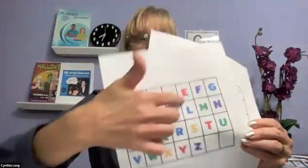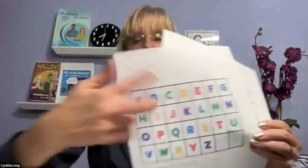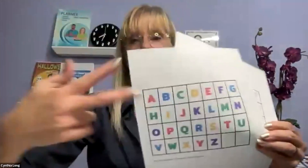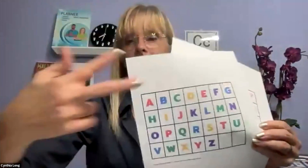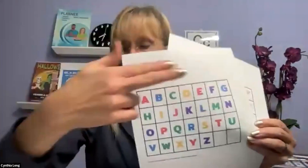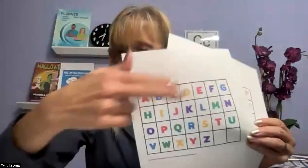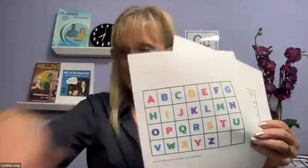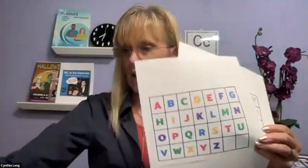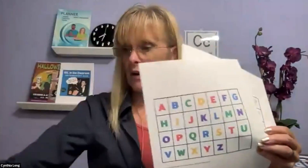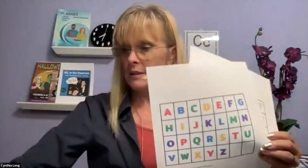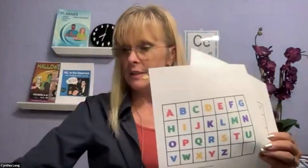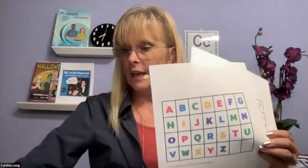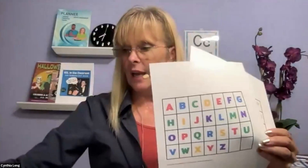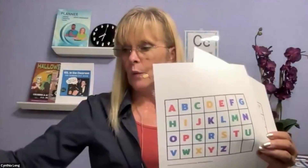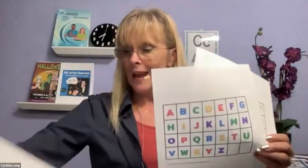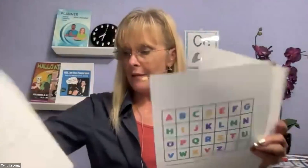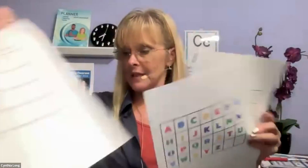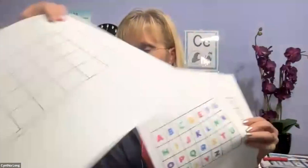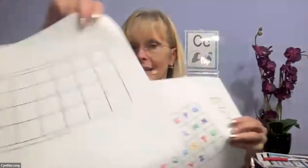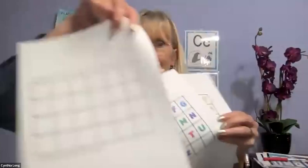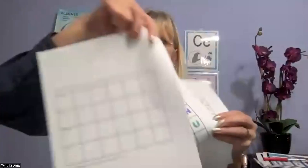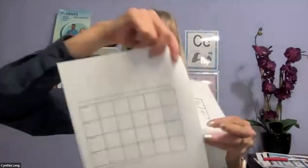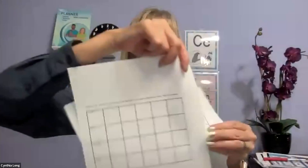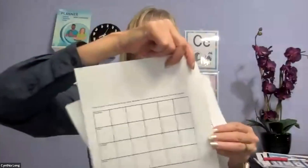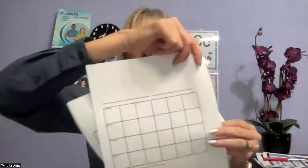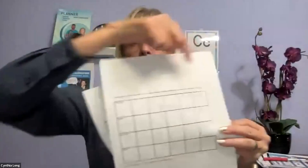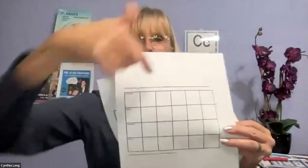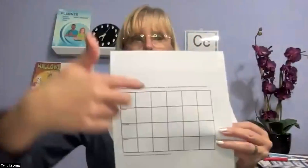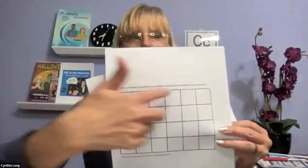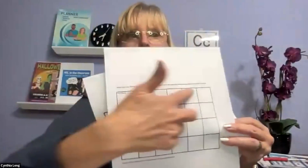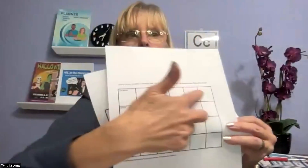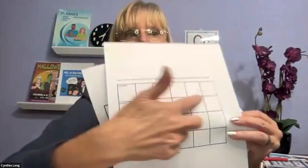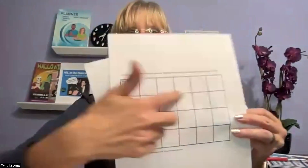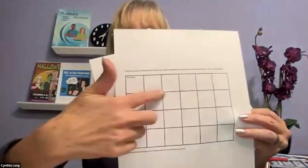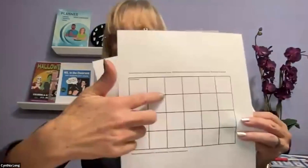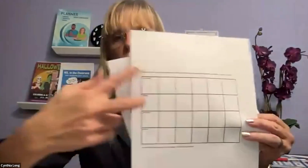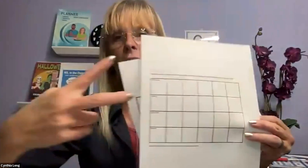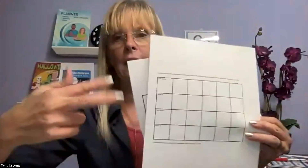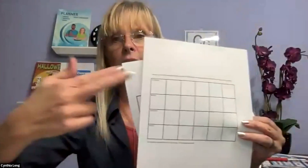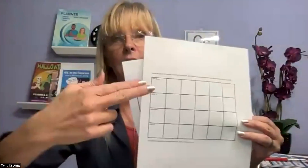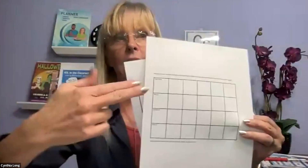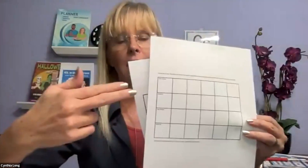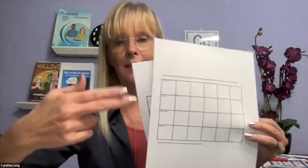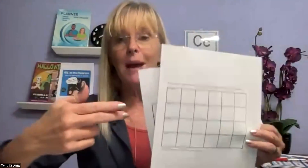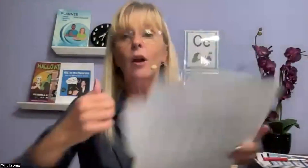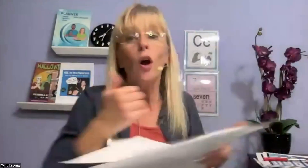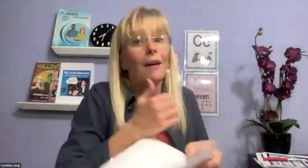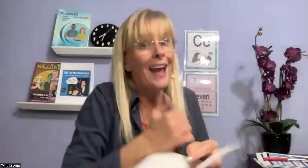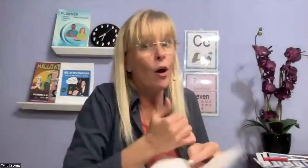So you're going to cut these out, and we have these like this, and they can cut them out or have